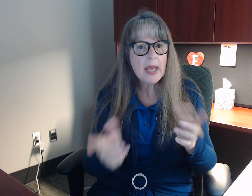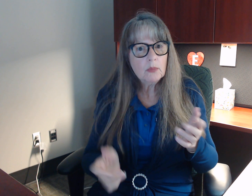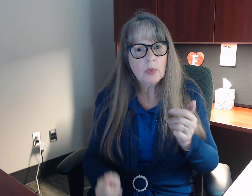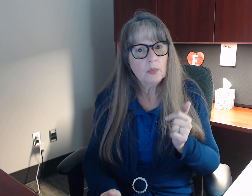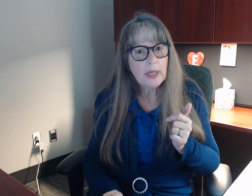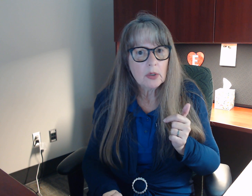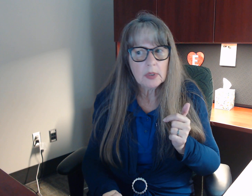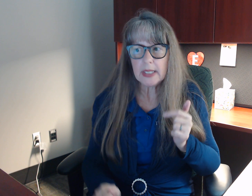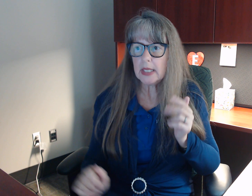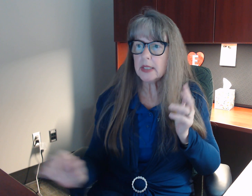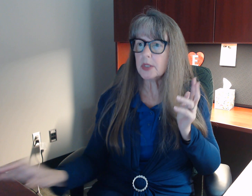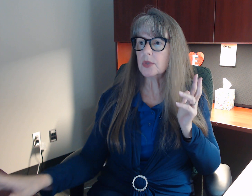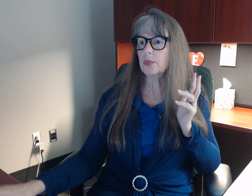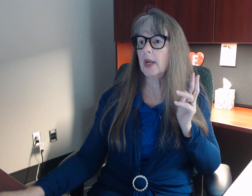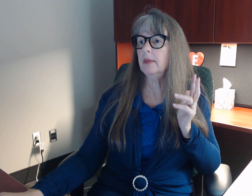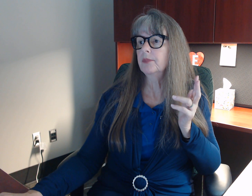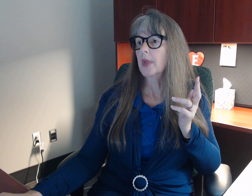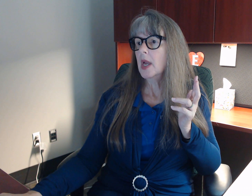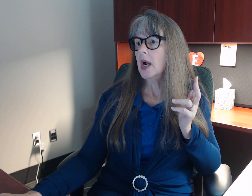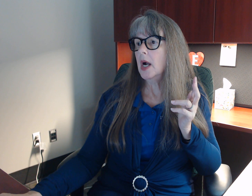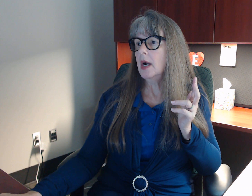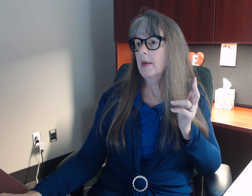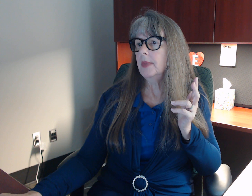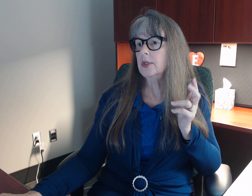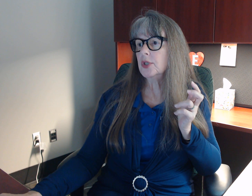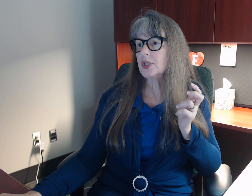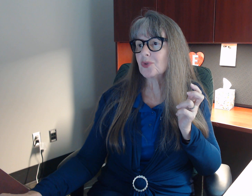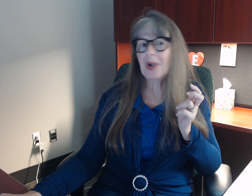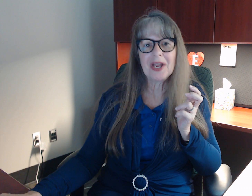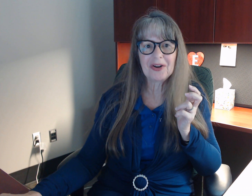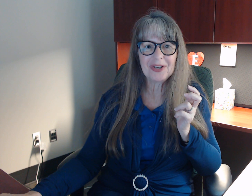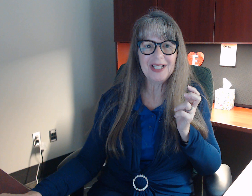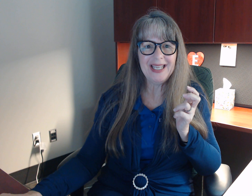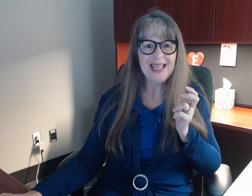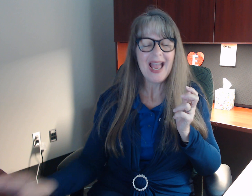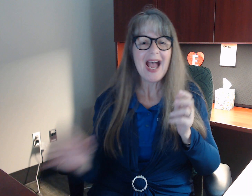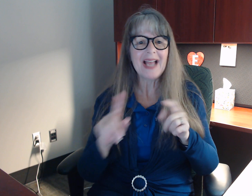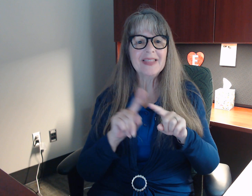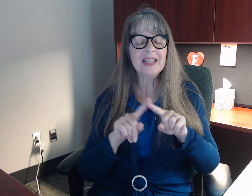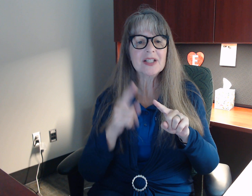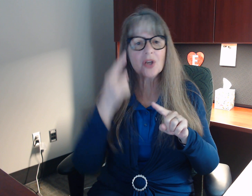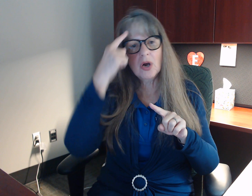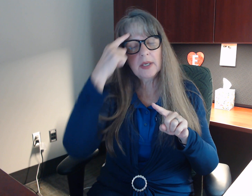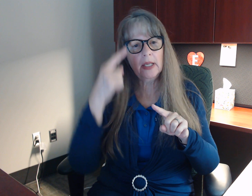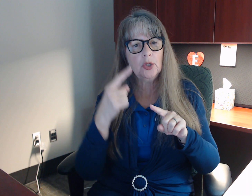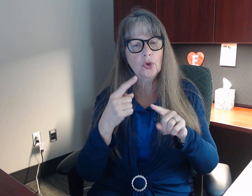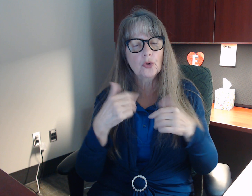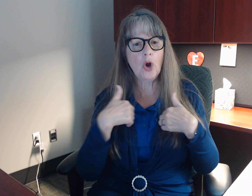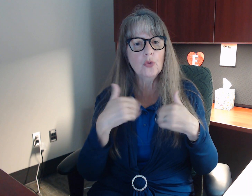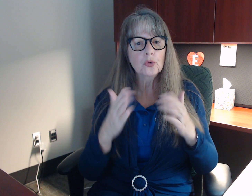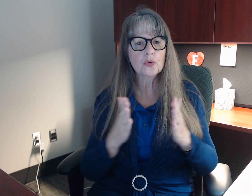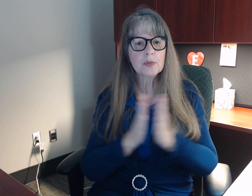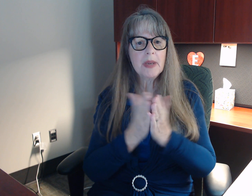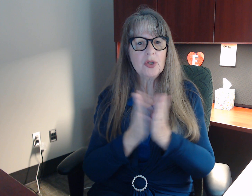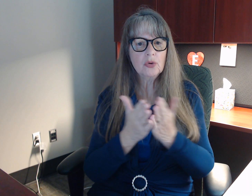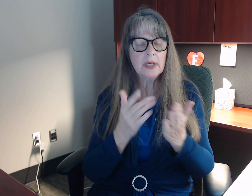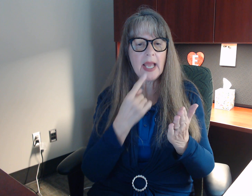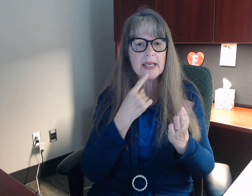what regularly is, right? It just says regularly. I think it's in your owner's manual. It has like